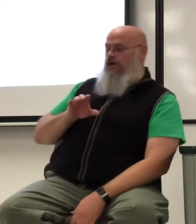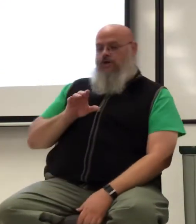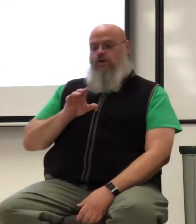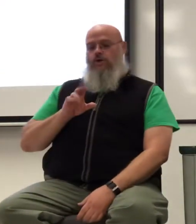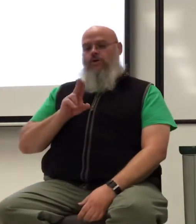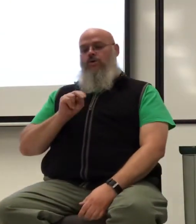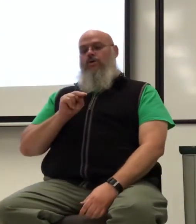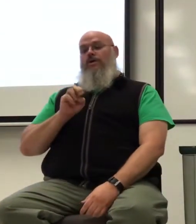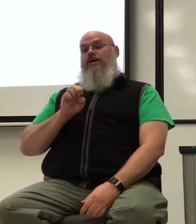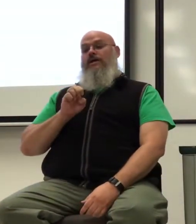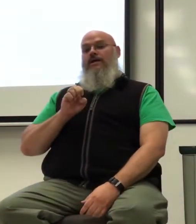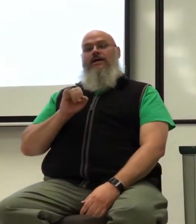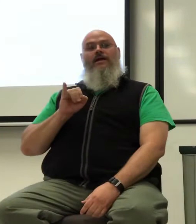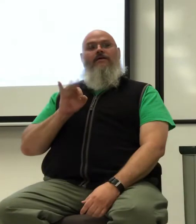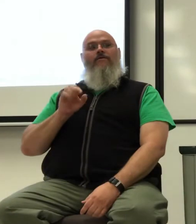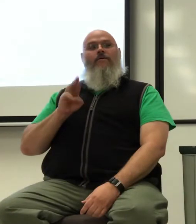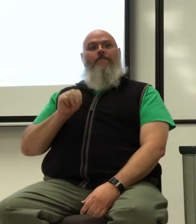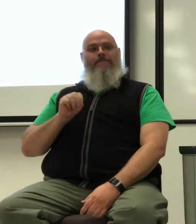cuneiform,